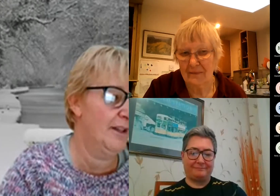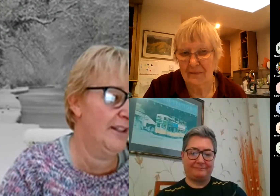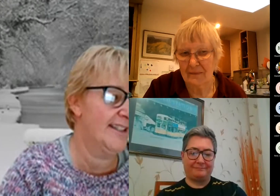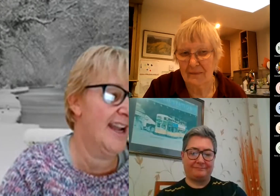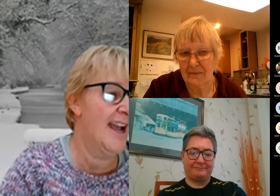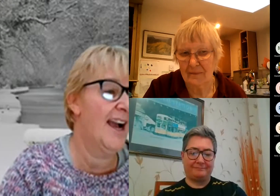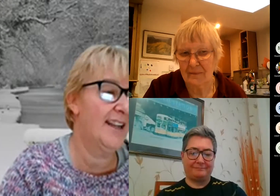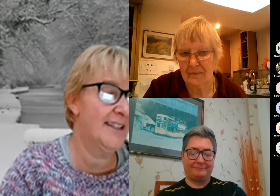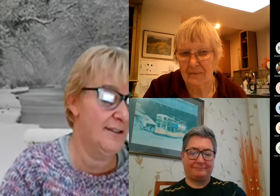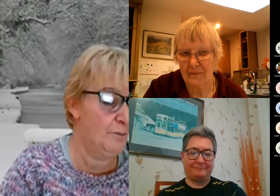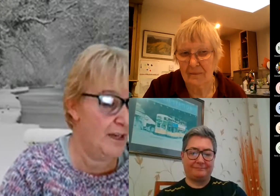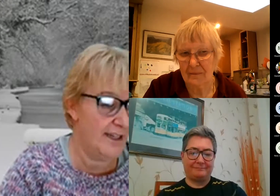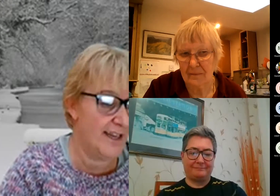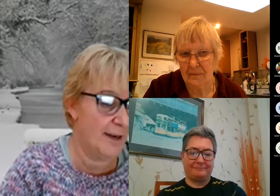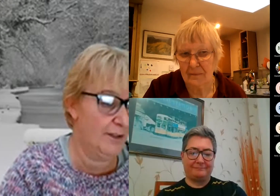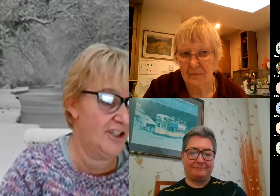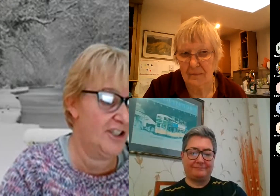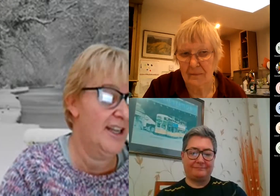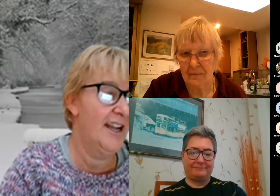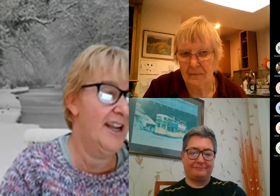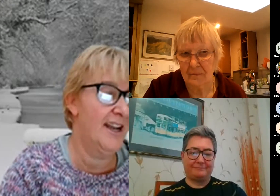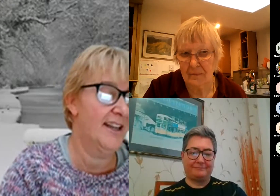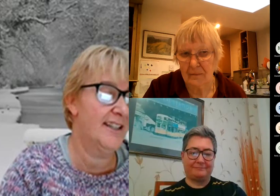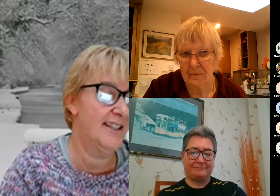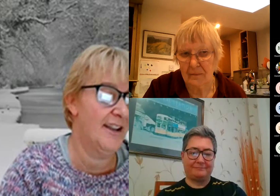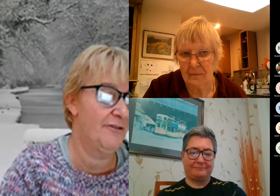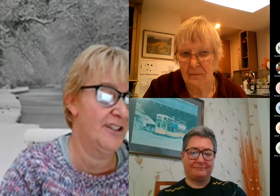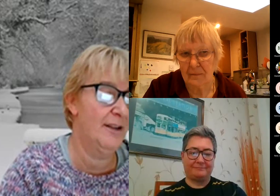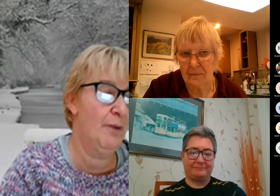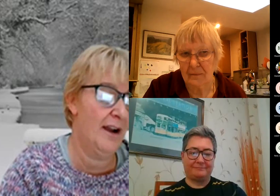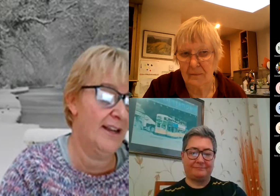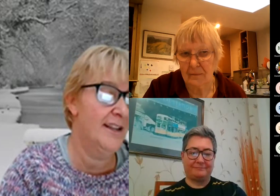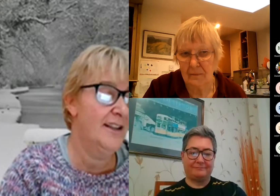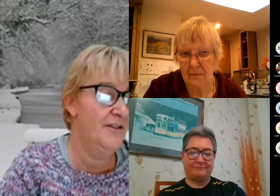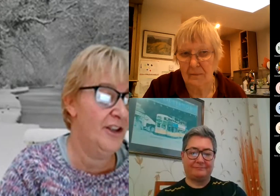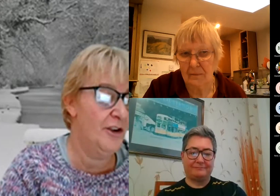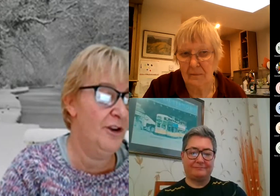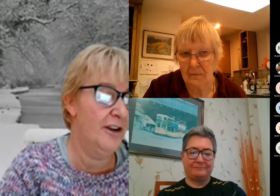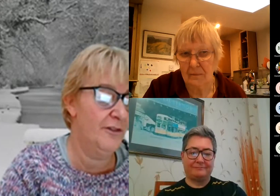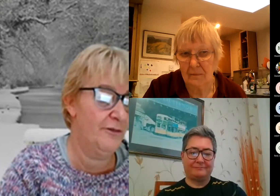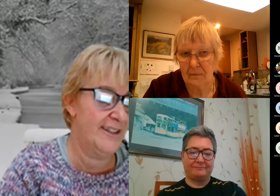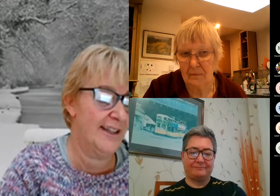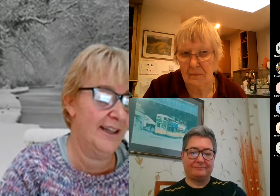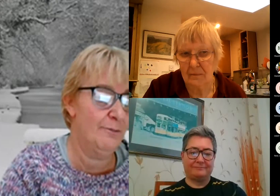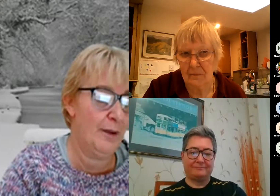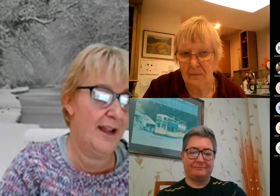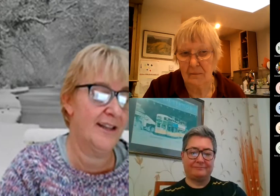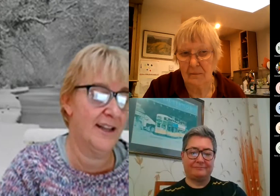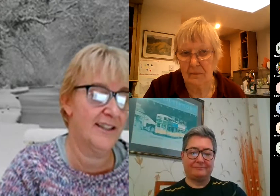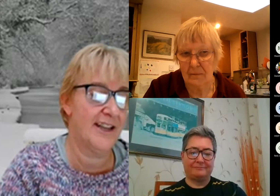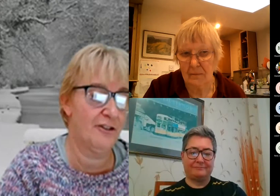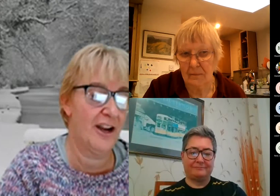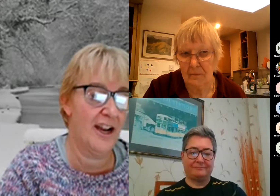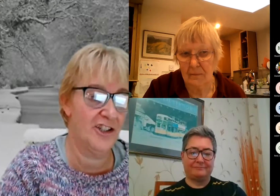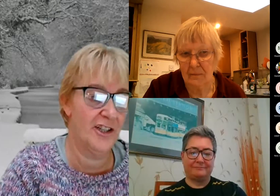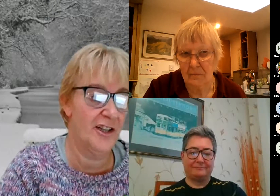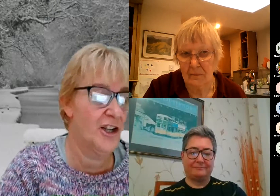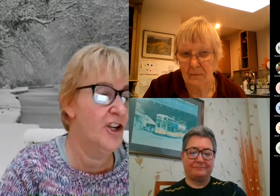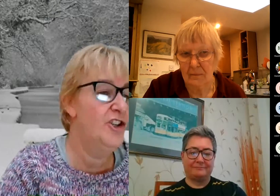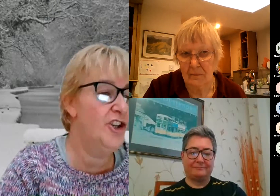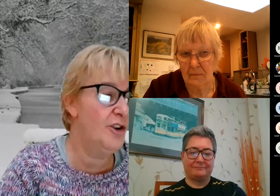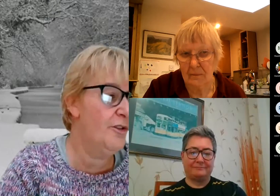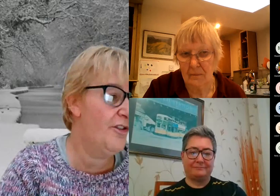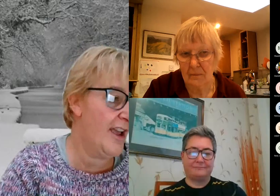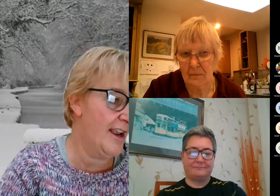model of disability hadn't been established in 1970 by the Union of the Physically Impaired Against